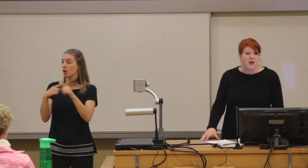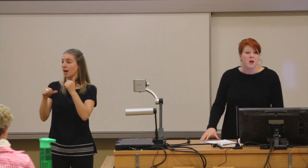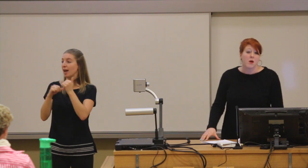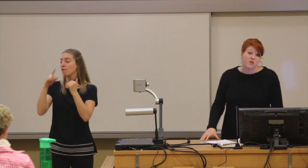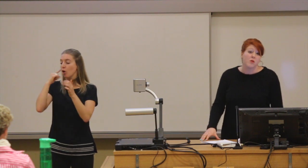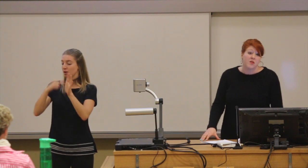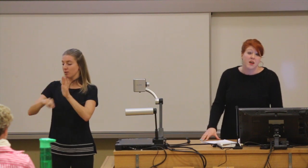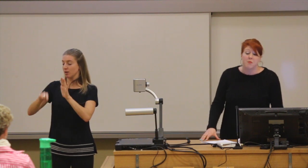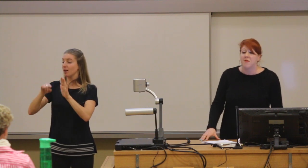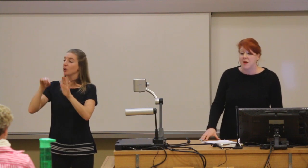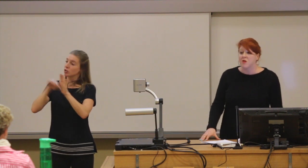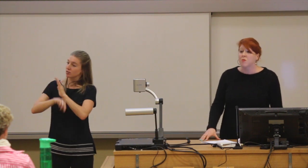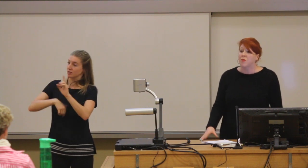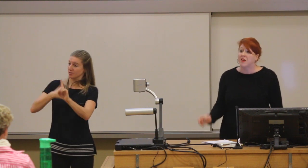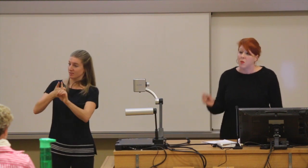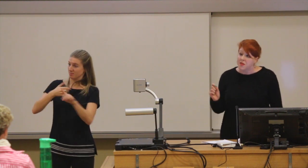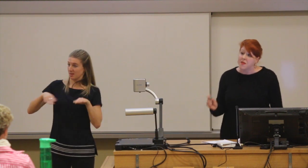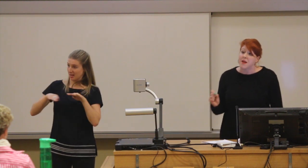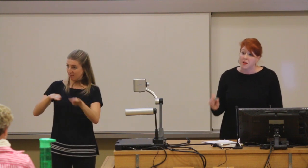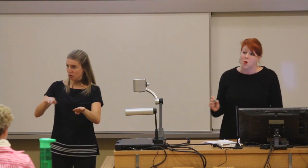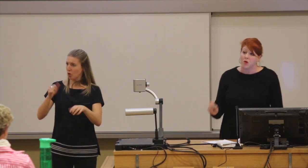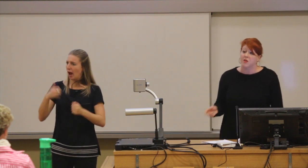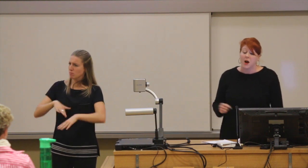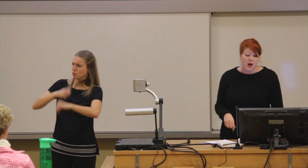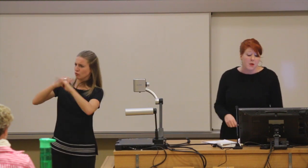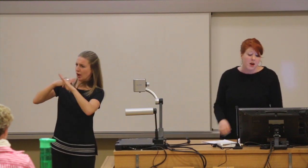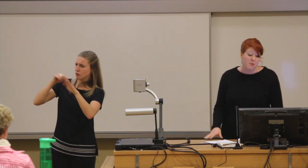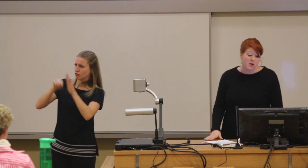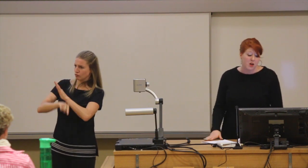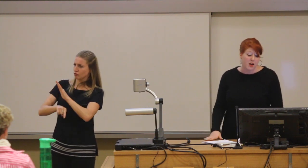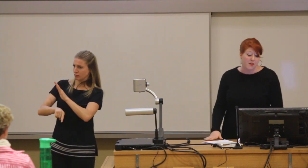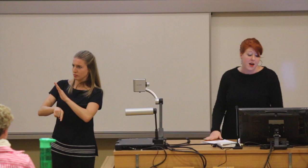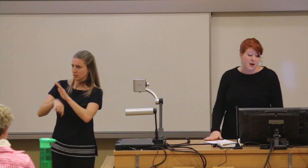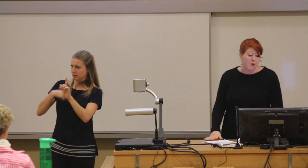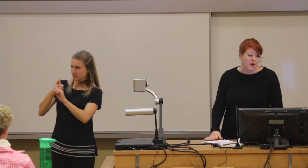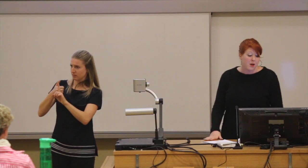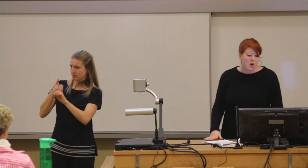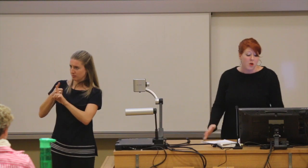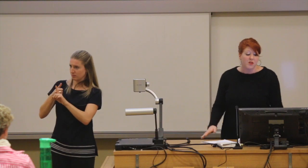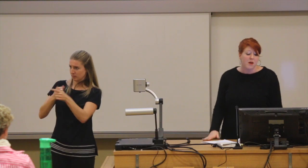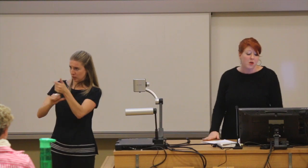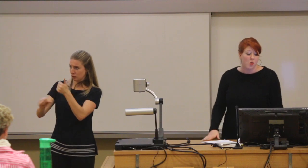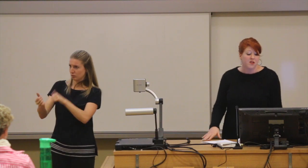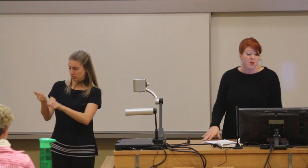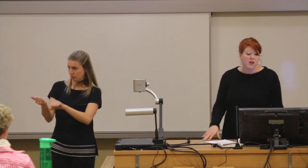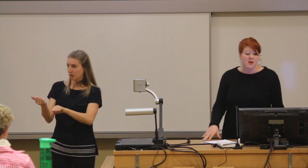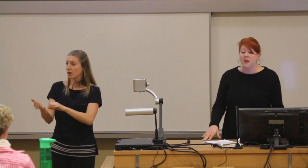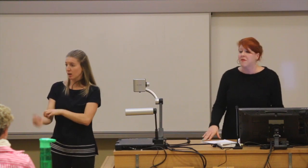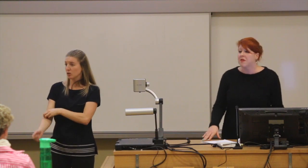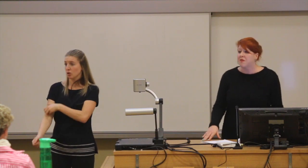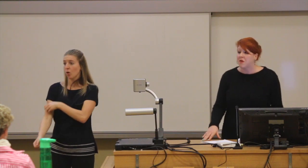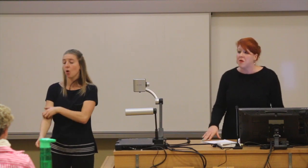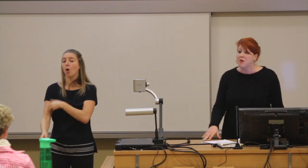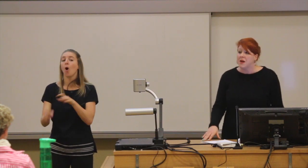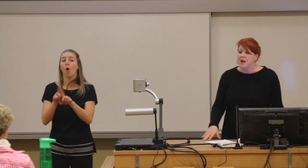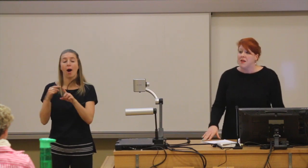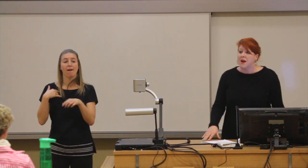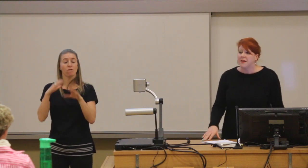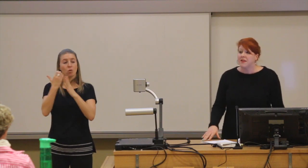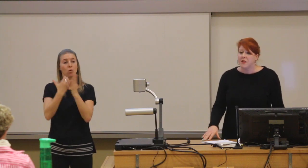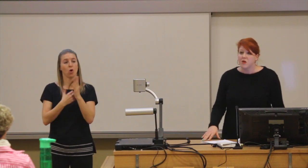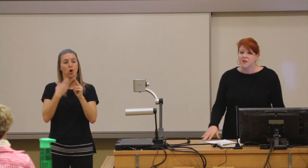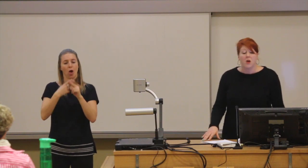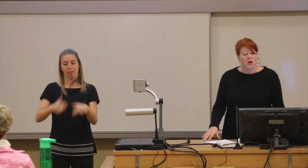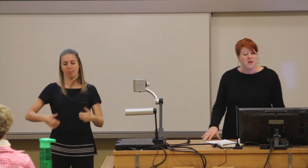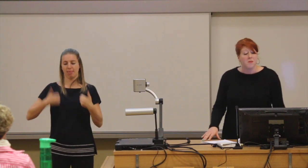some training around suicide prevention that's within that course, so I highly recommend checking that out. We also have a course called Living Life to the Full